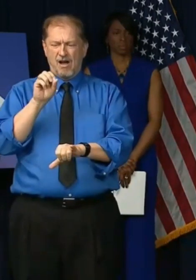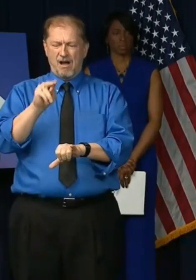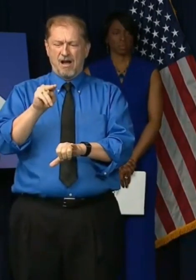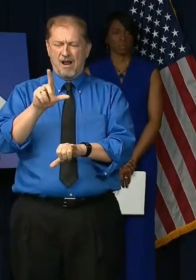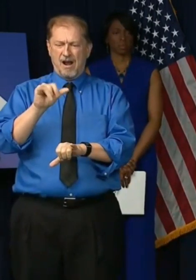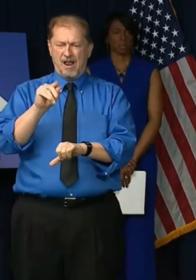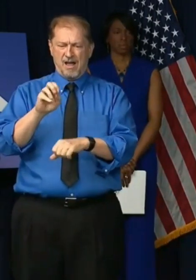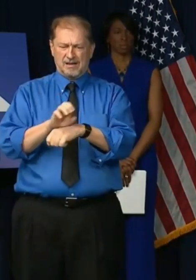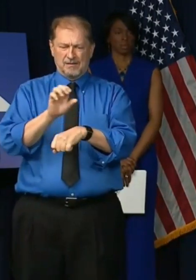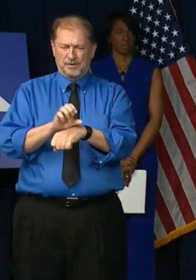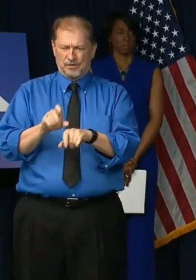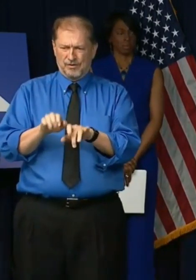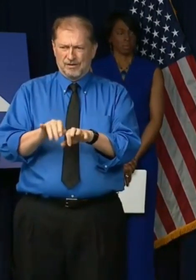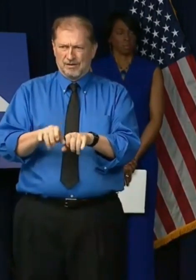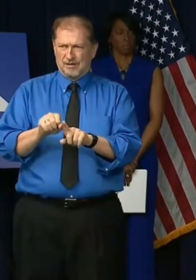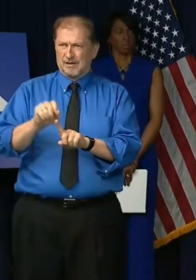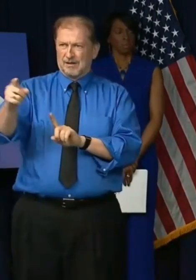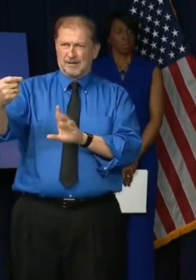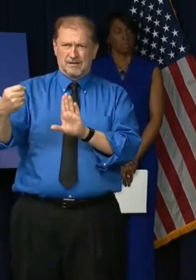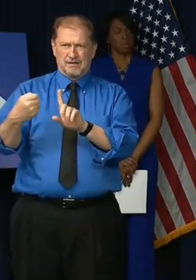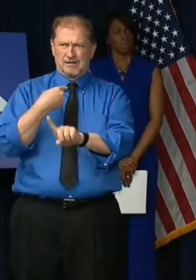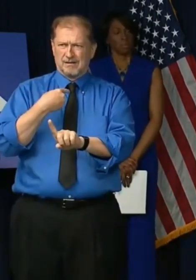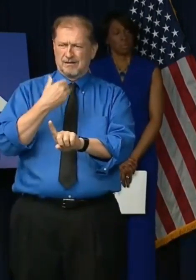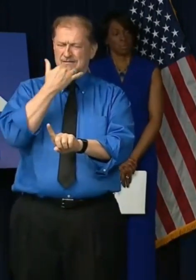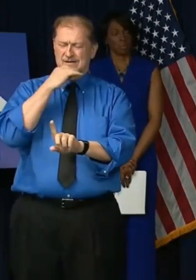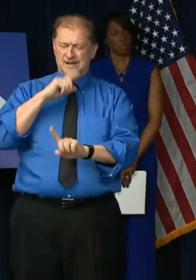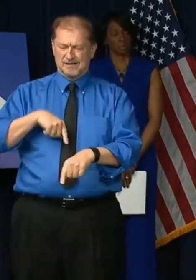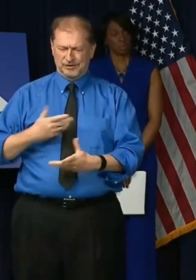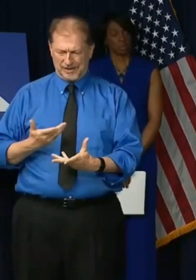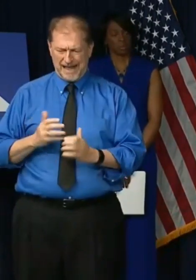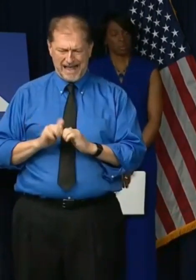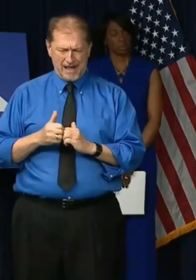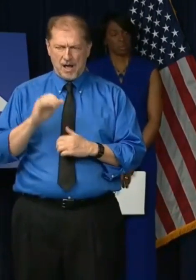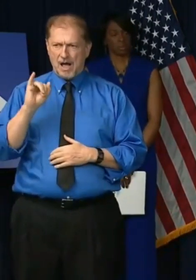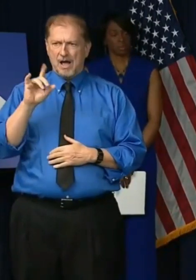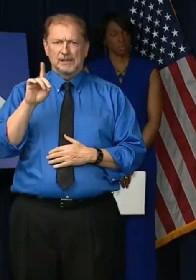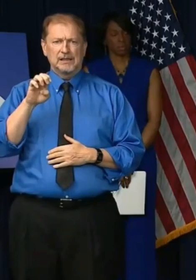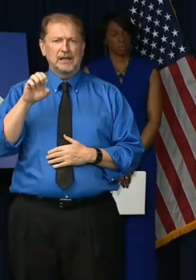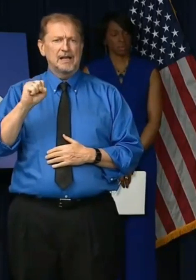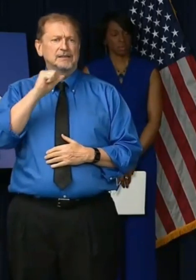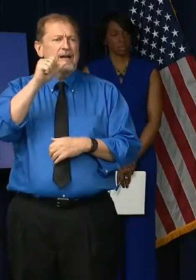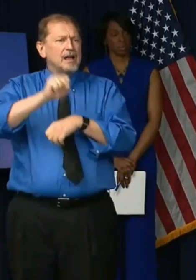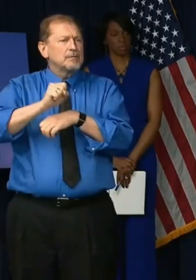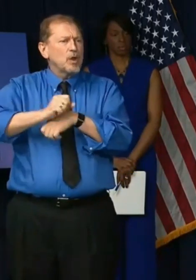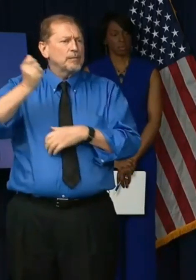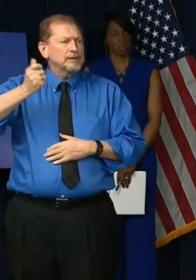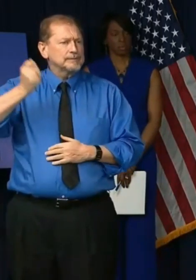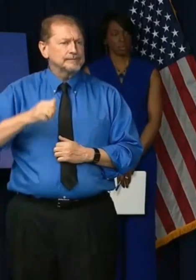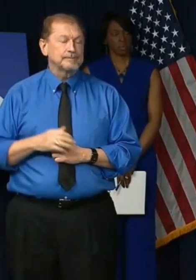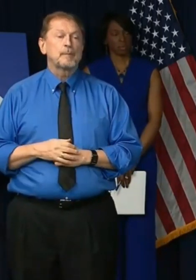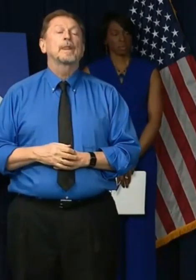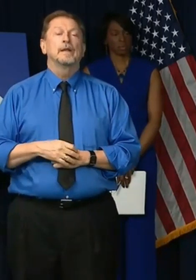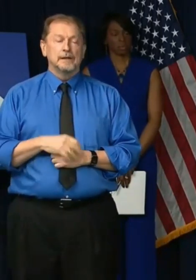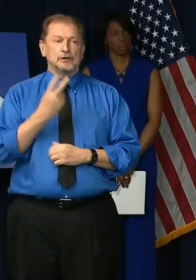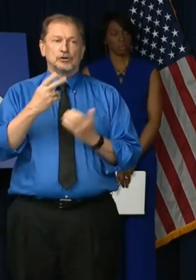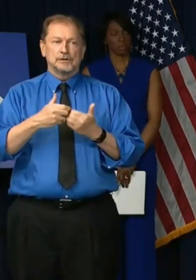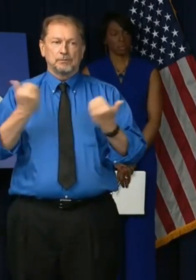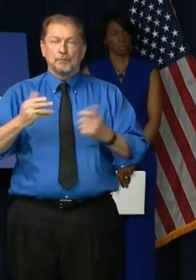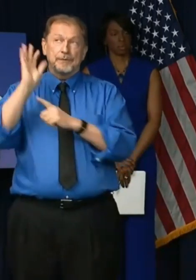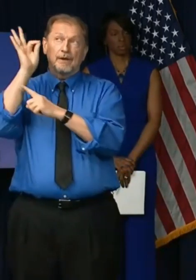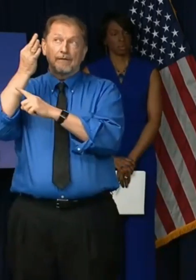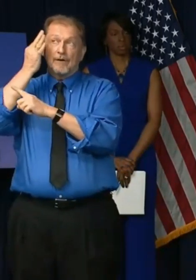they anxiously await assistance from the state? So the people who are eligible under the federal guidelines